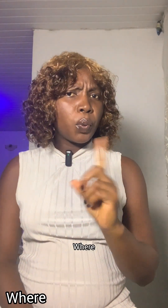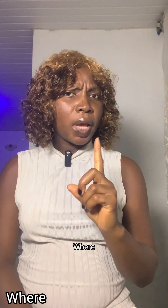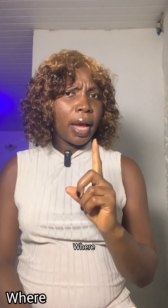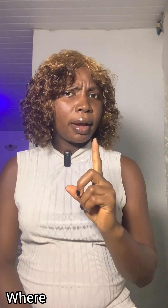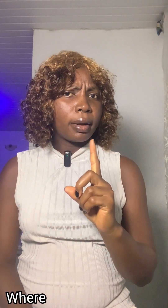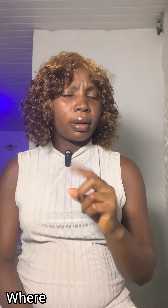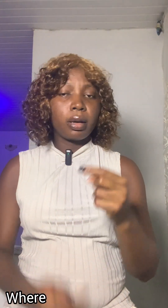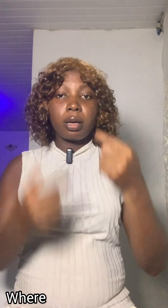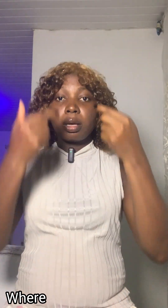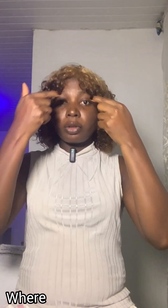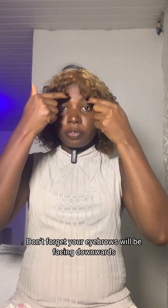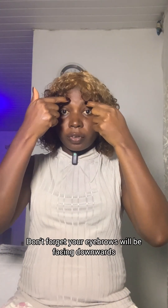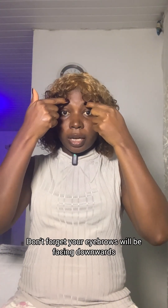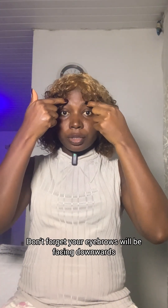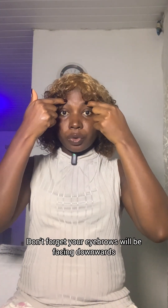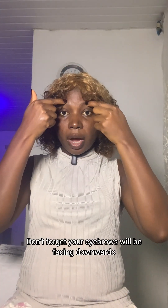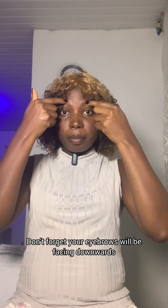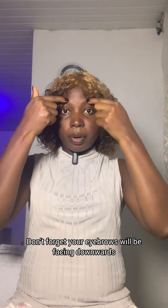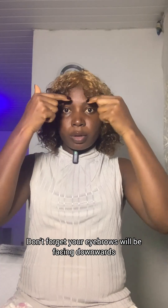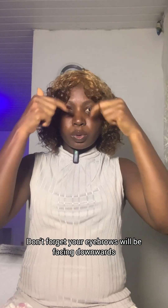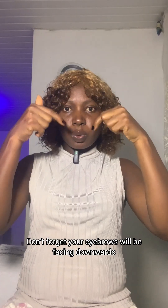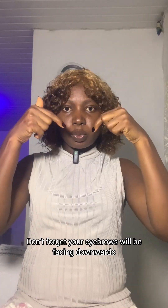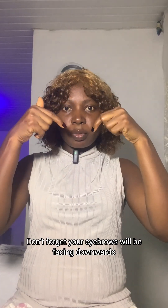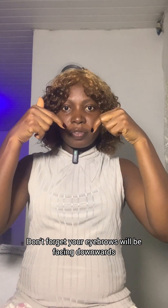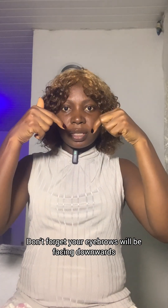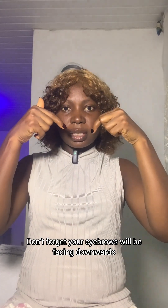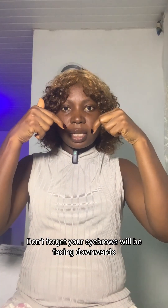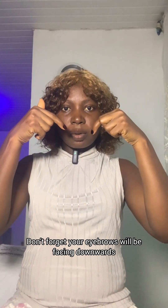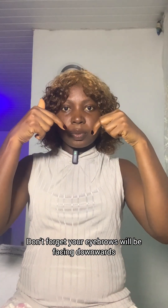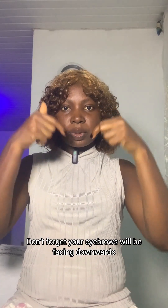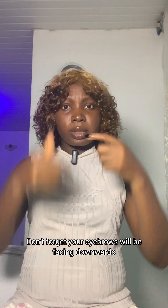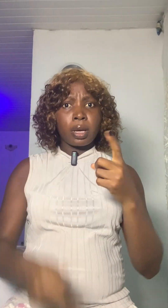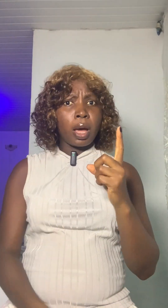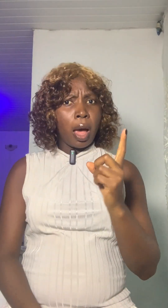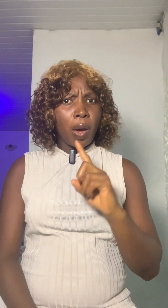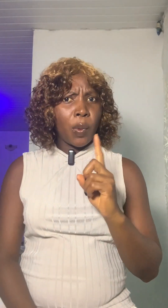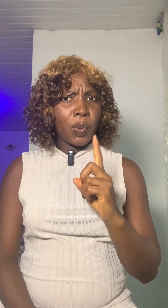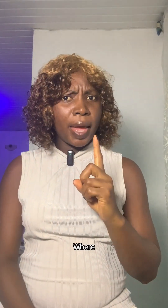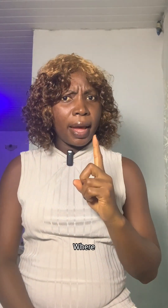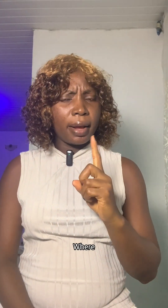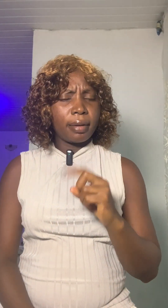Where? Don't forget your eyebrows will be facing downwards. Where?